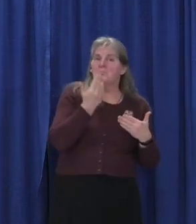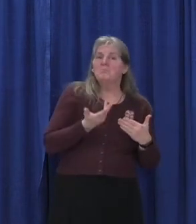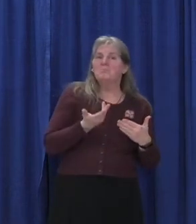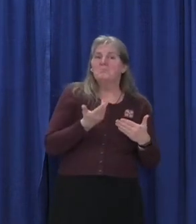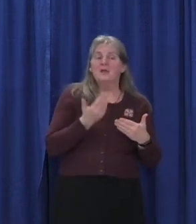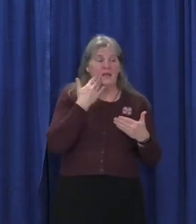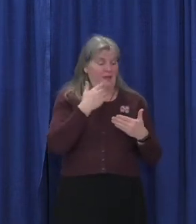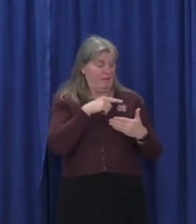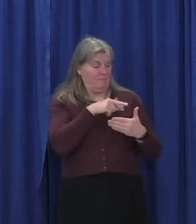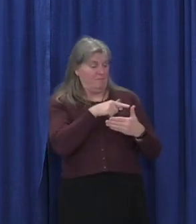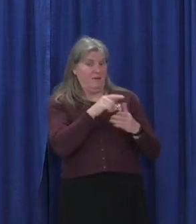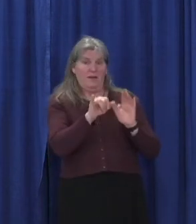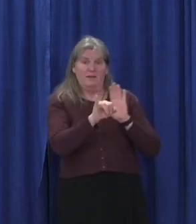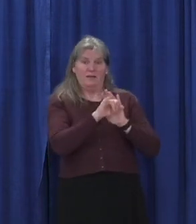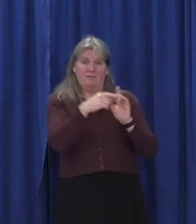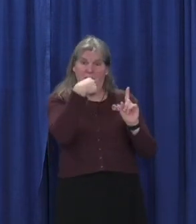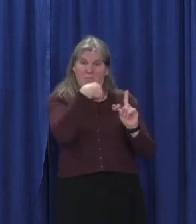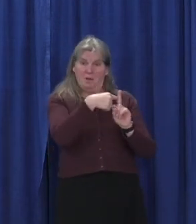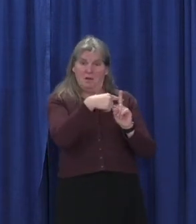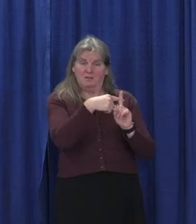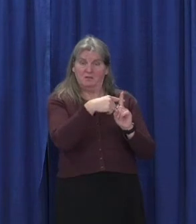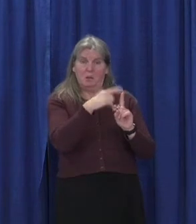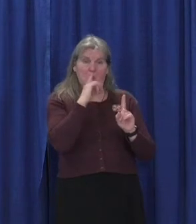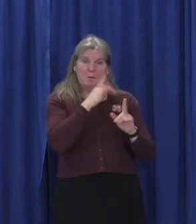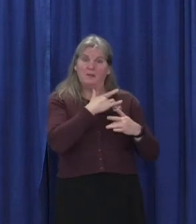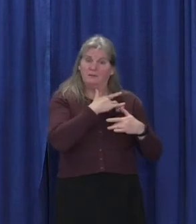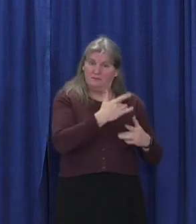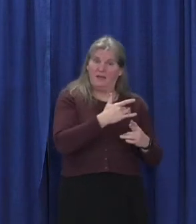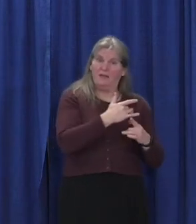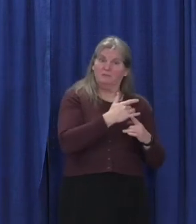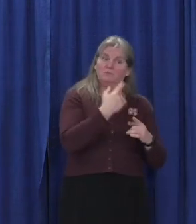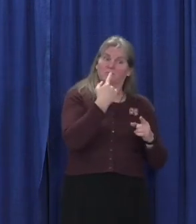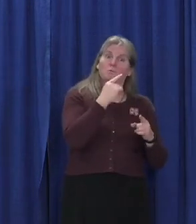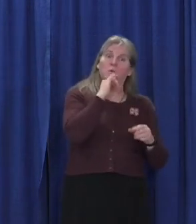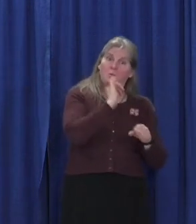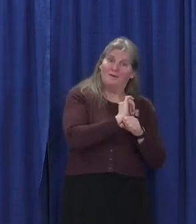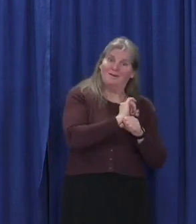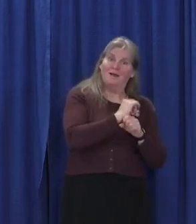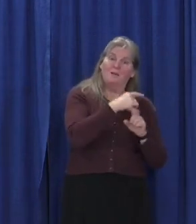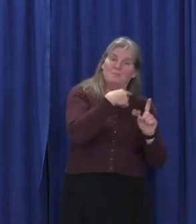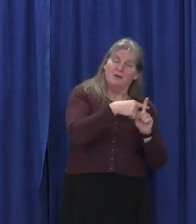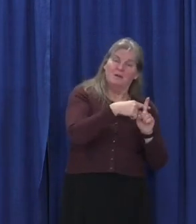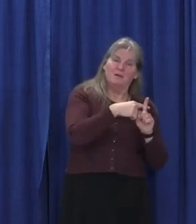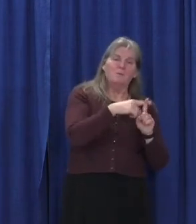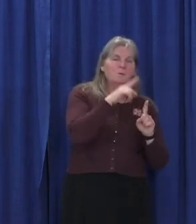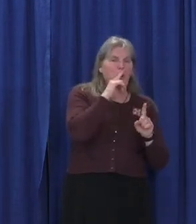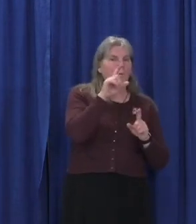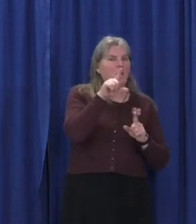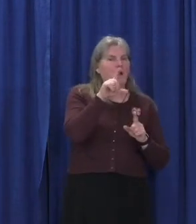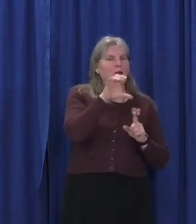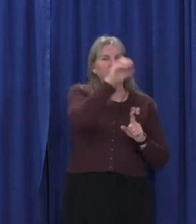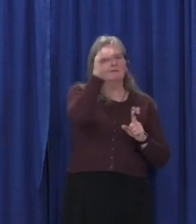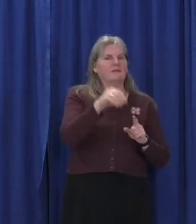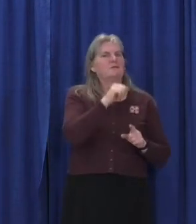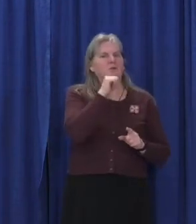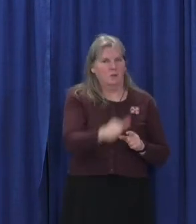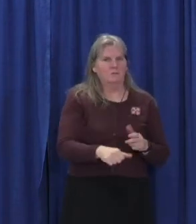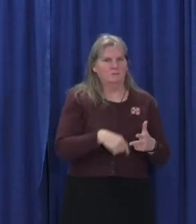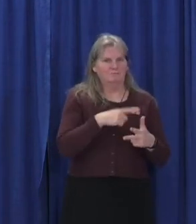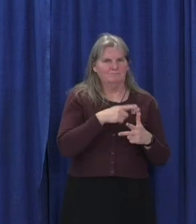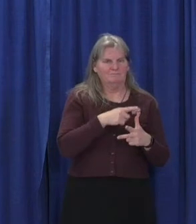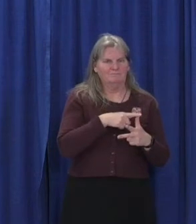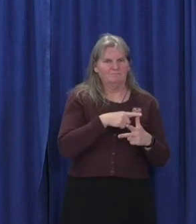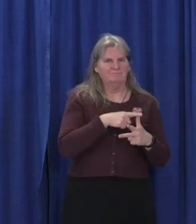get a positive, it's probably a positive, and if you get a negative, it's probably a negative, but it's not 100%. They have a